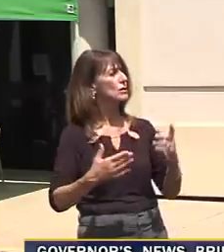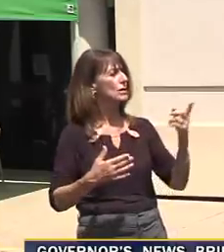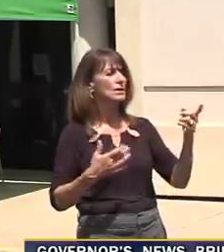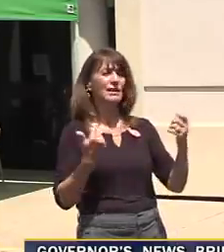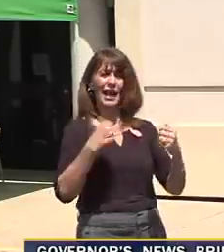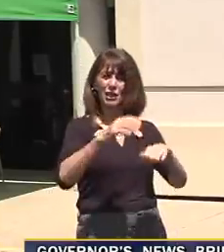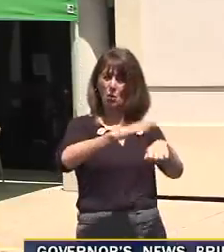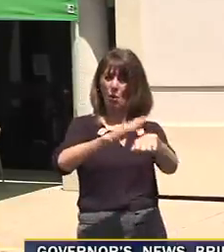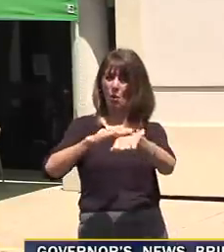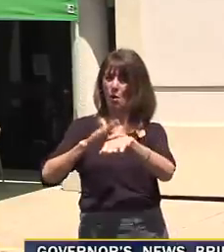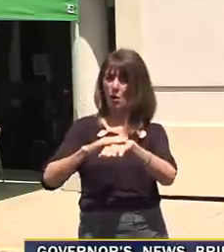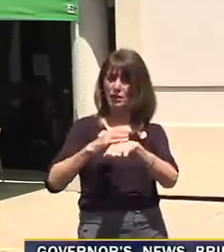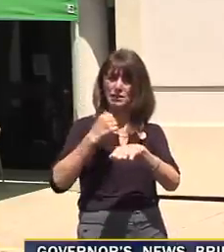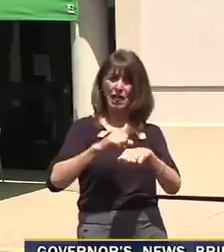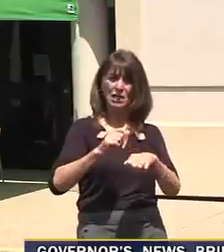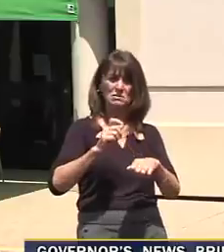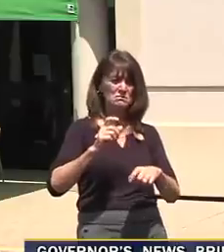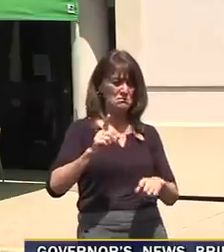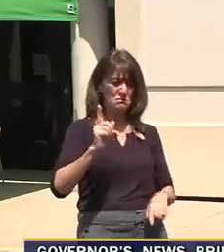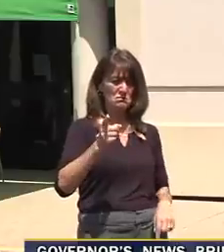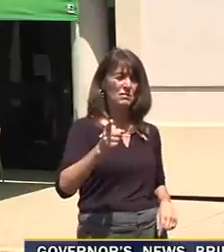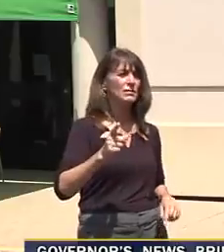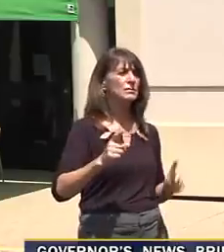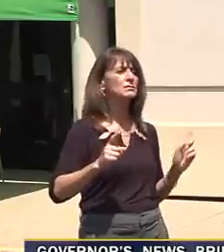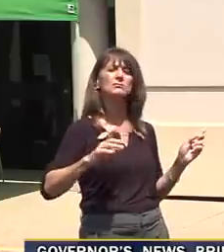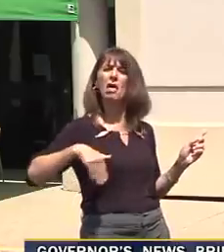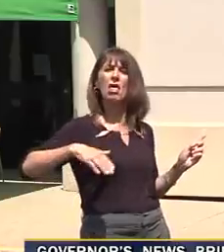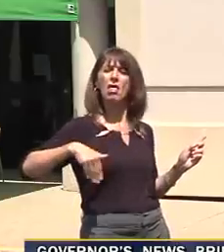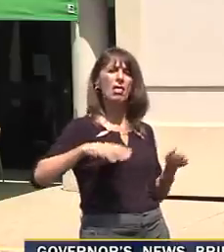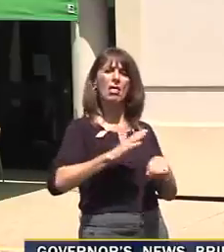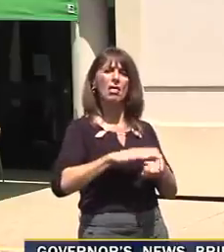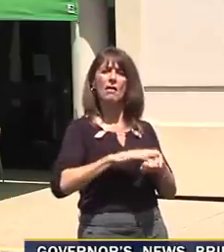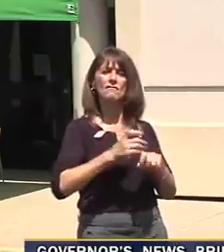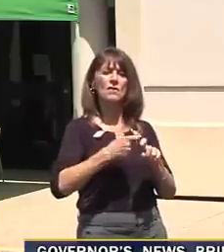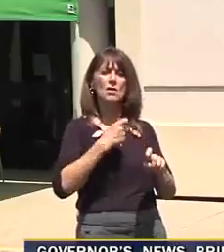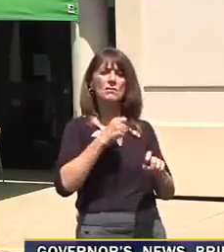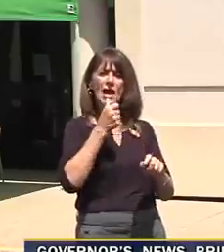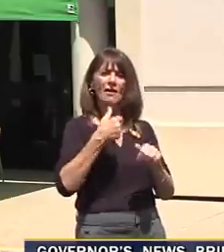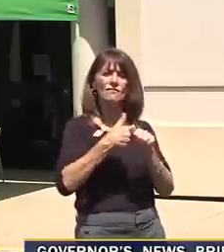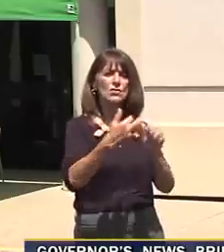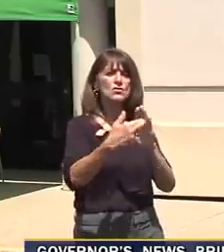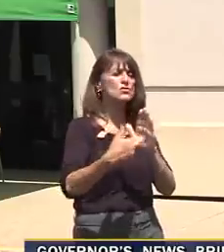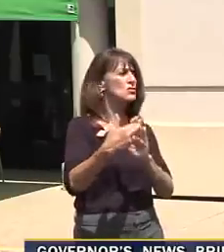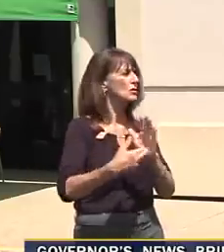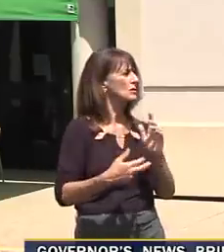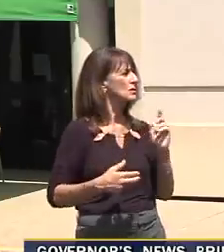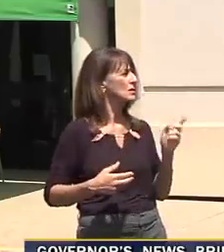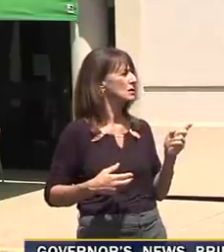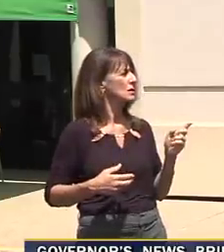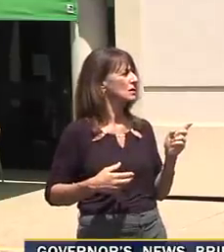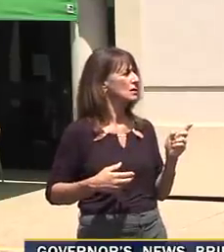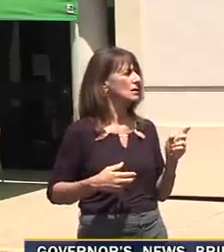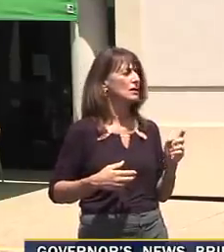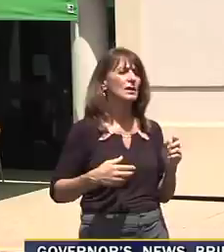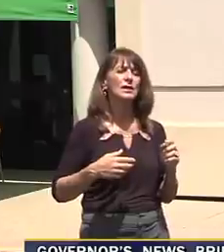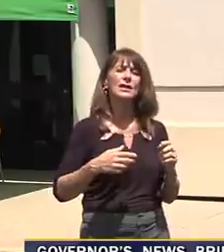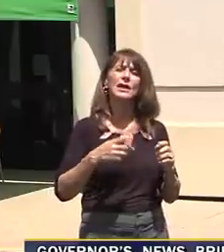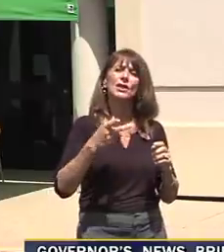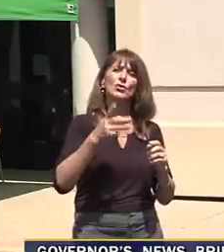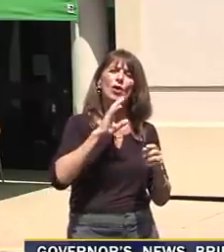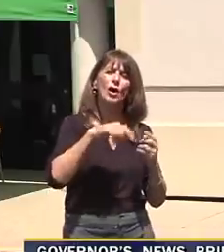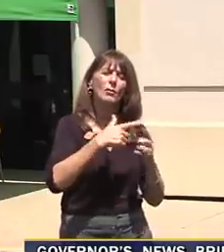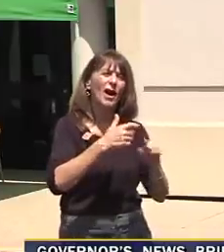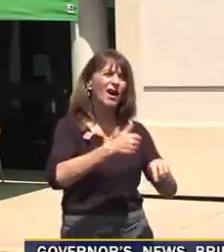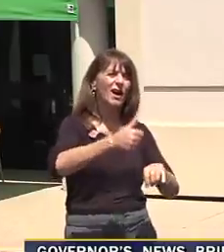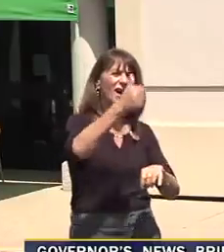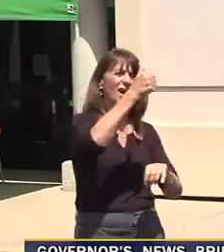warning? I don't think I have any warnings on that as yet, no. Liability issue. Are you talking about an executive order, or are you talking about